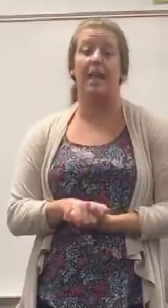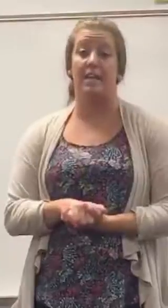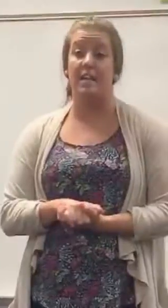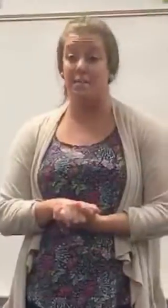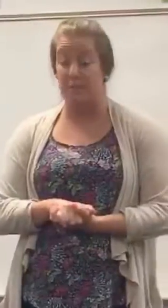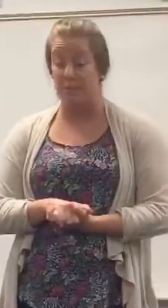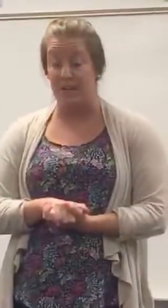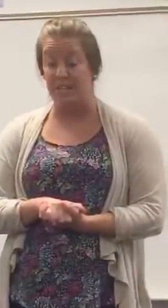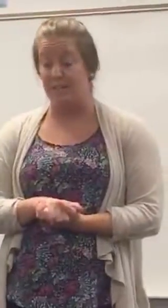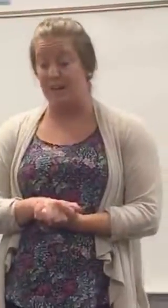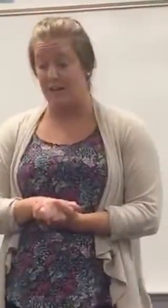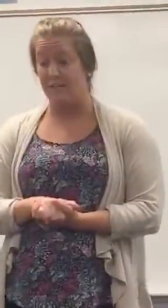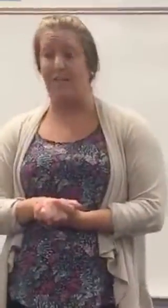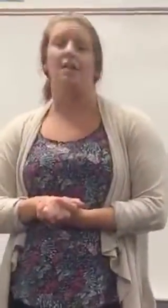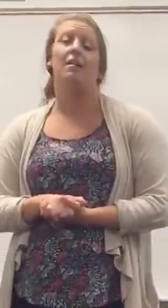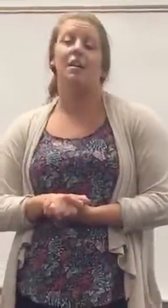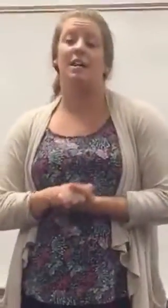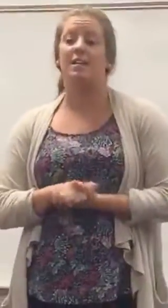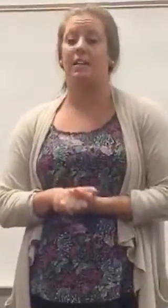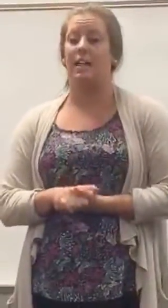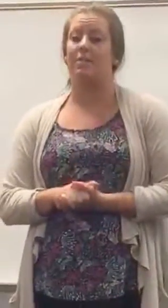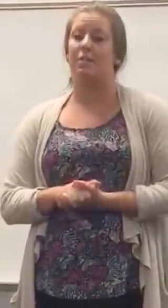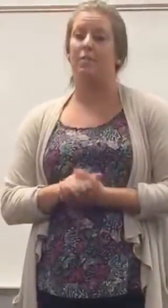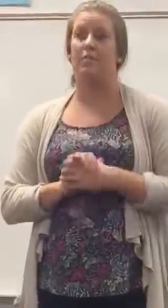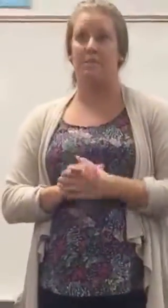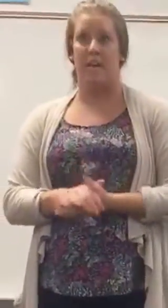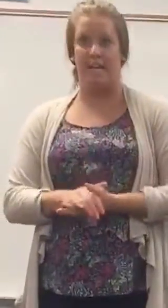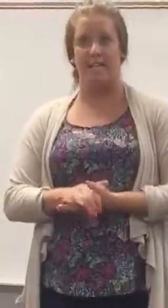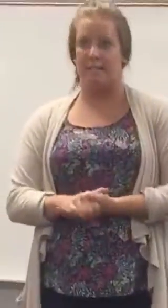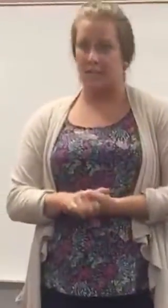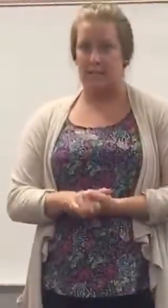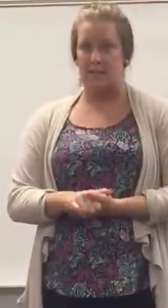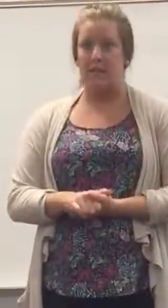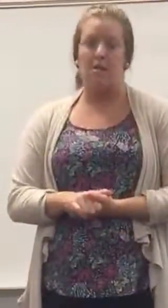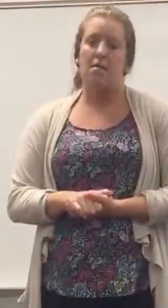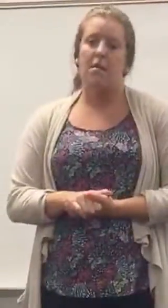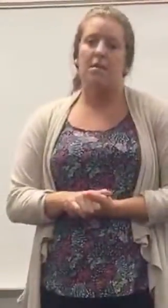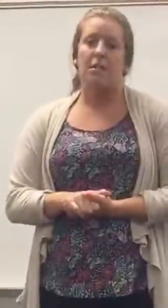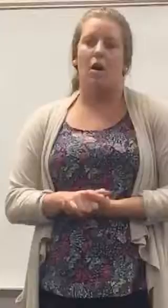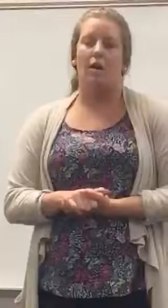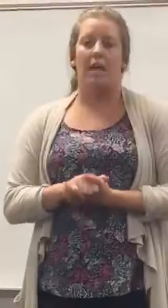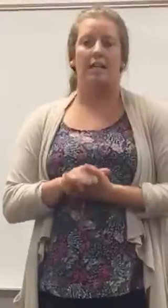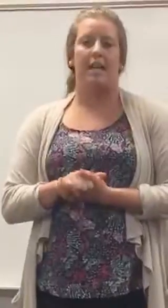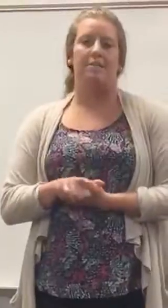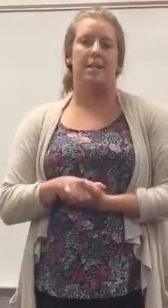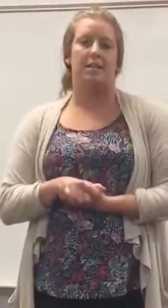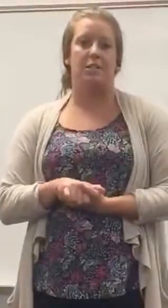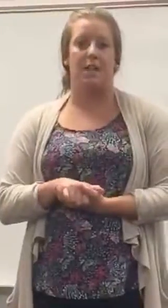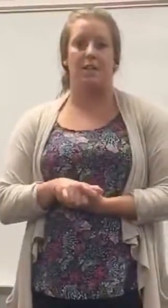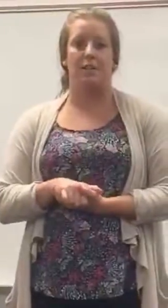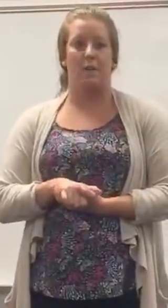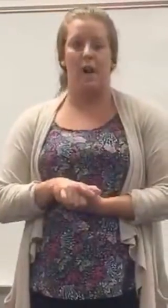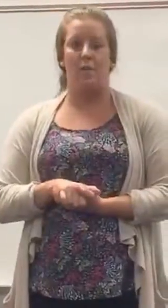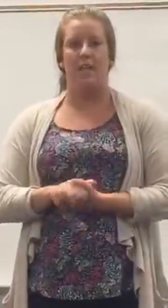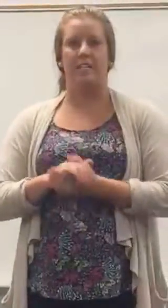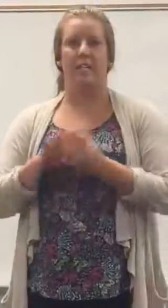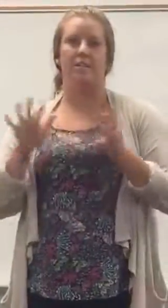and implementing technology into the classroom from the eyes of the teacher. So a lot of times as educators, we can tell a